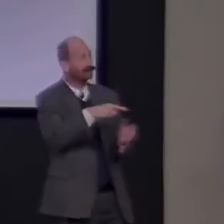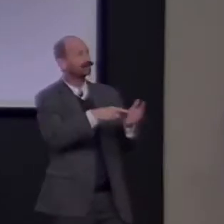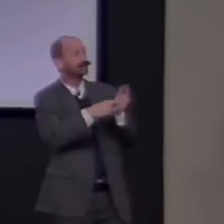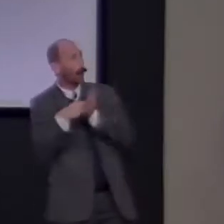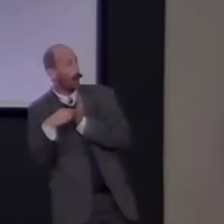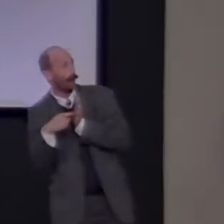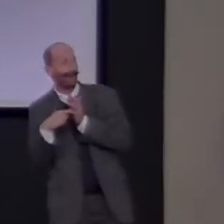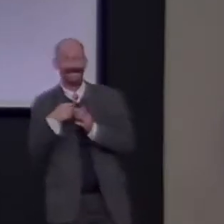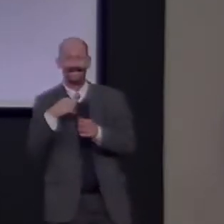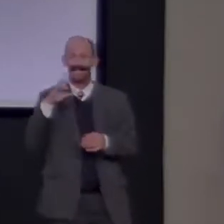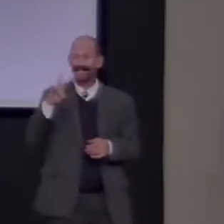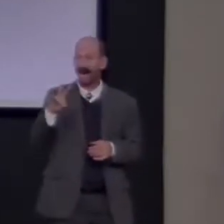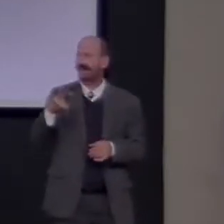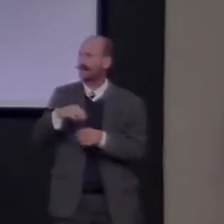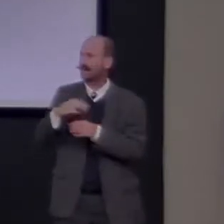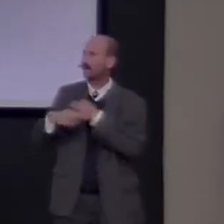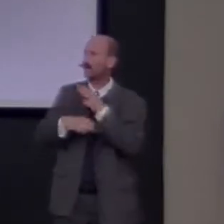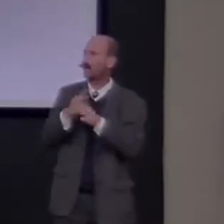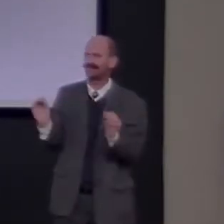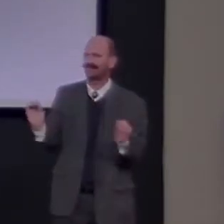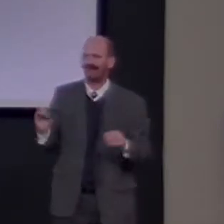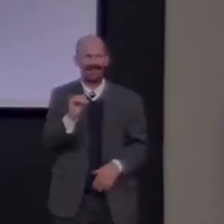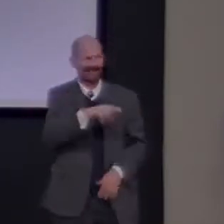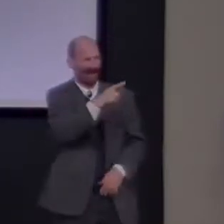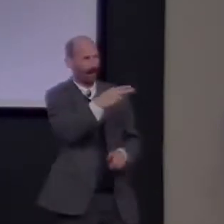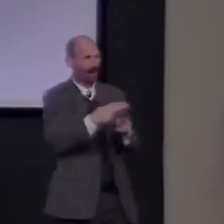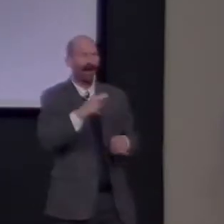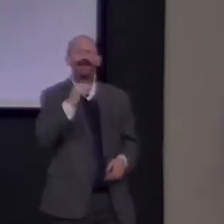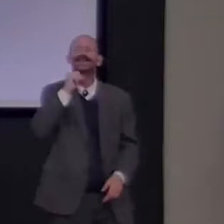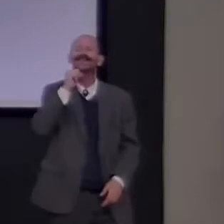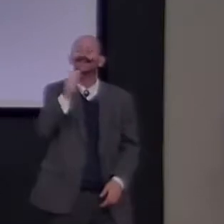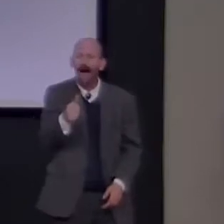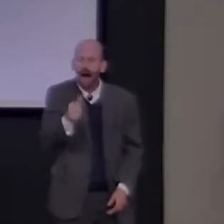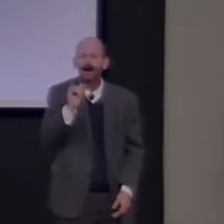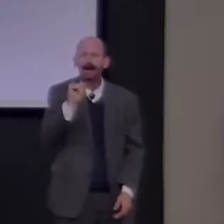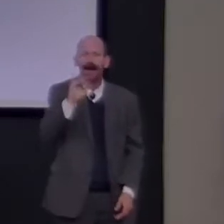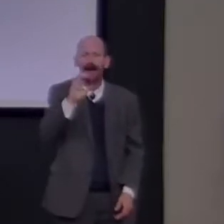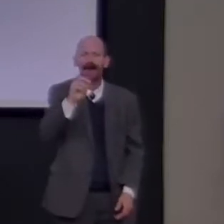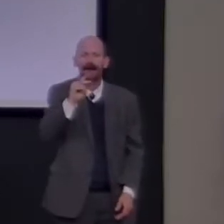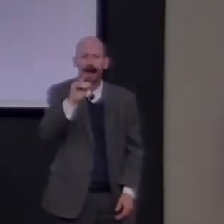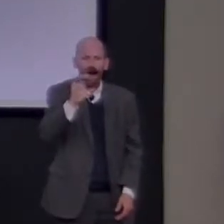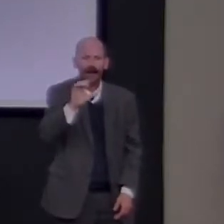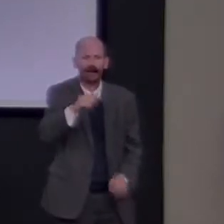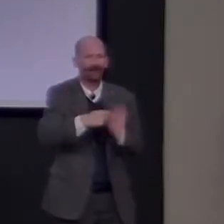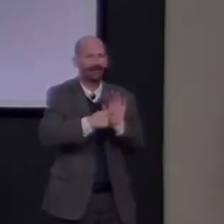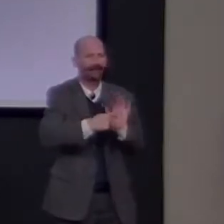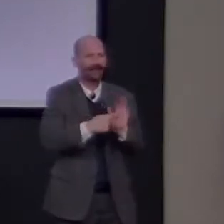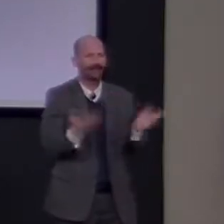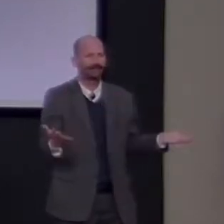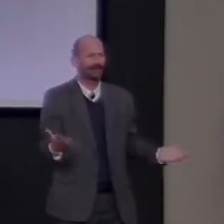we refer to as a completely non-iconic representation of number. There's nothing about this. It's a completely